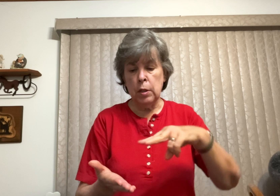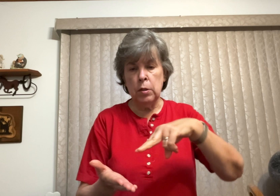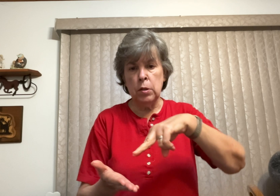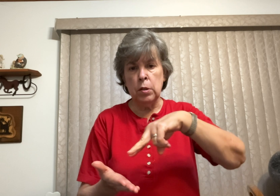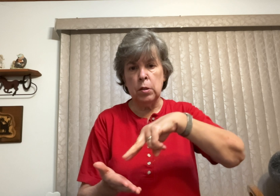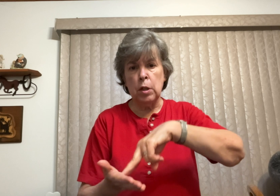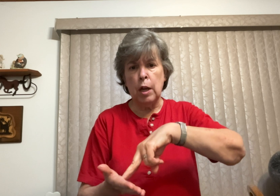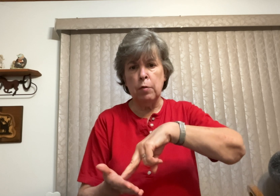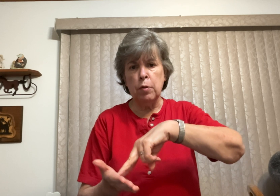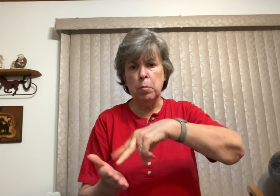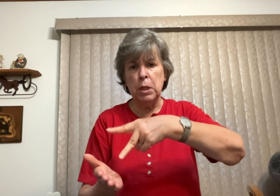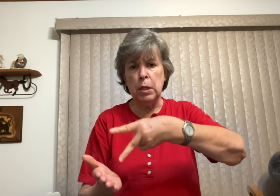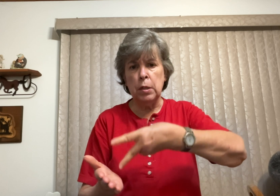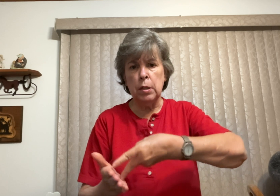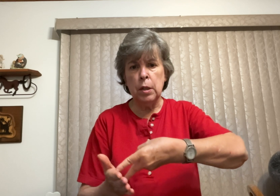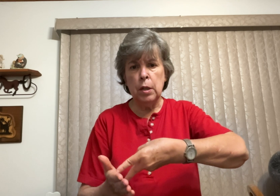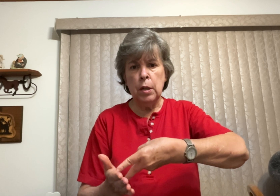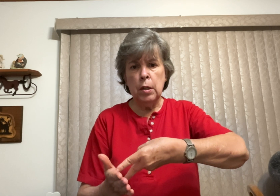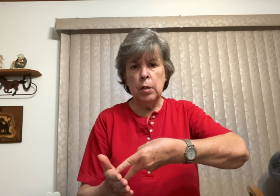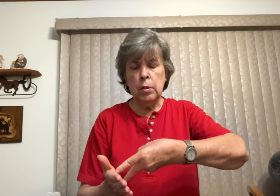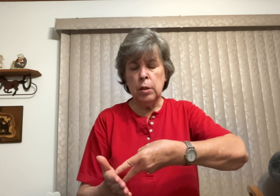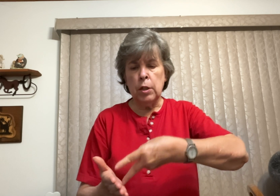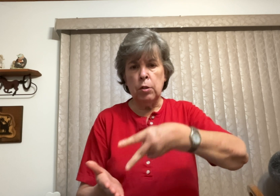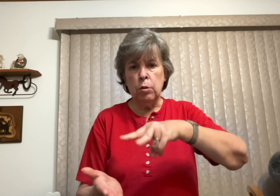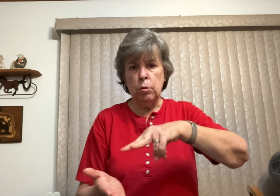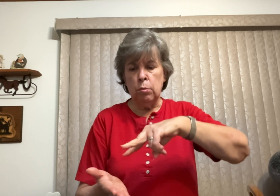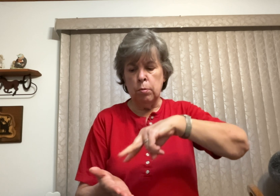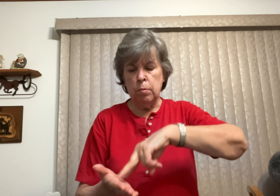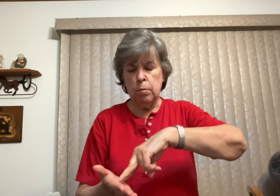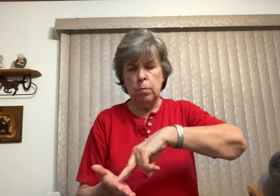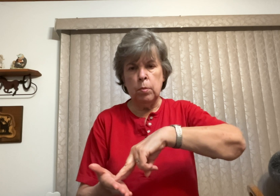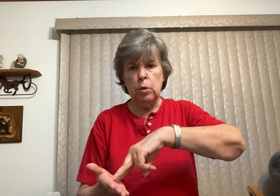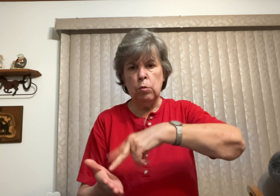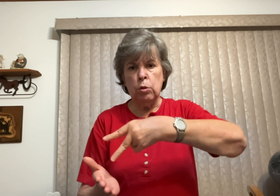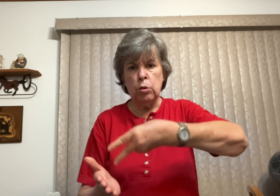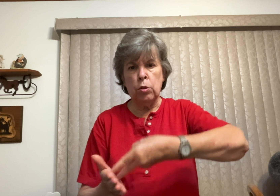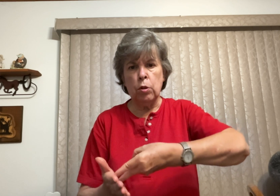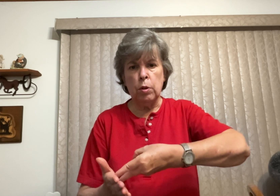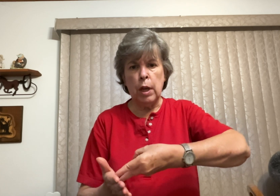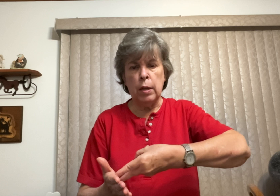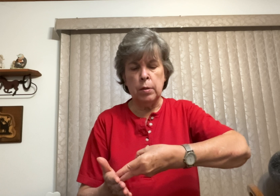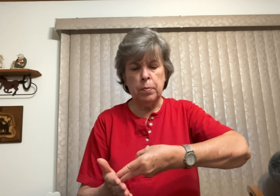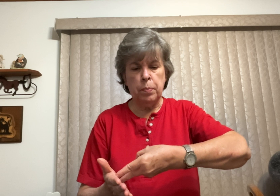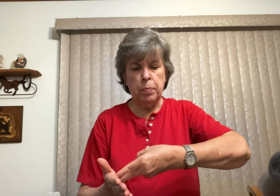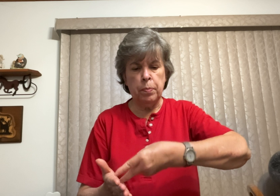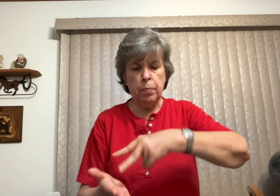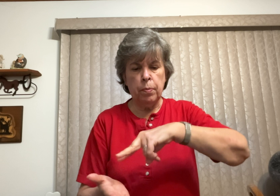is the sign for mean. It's like you just turn that.